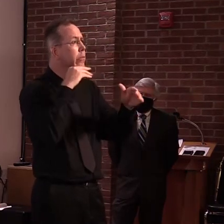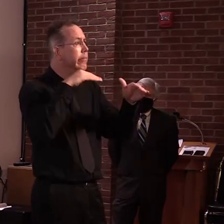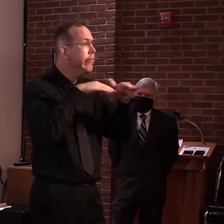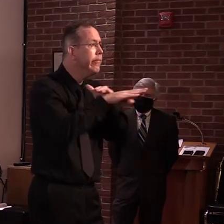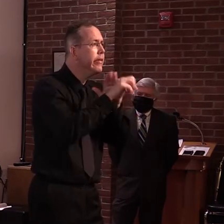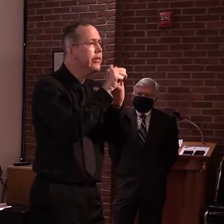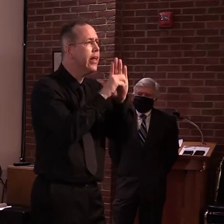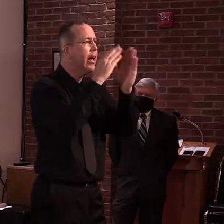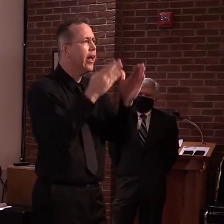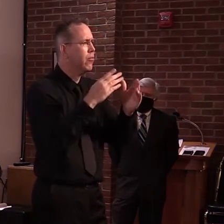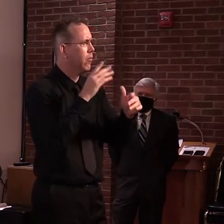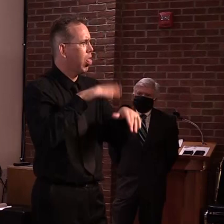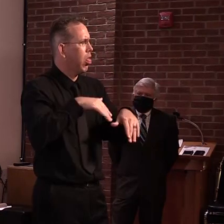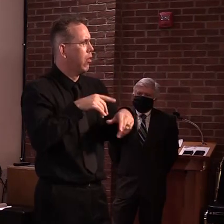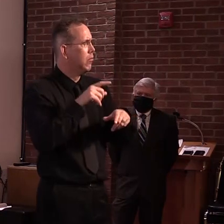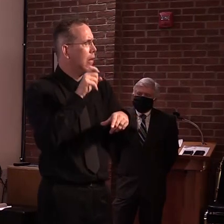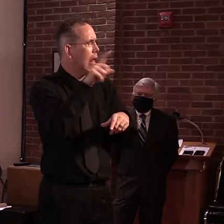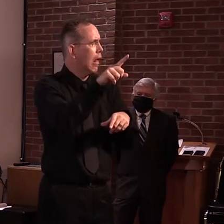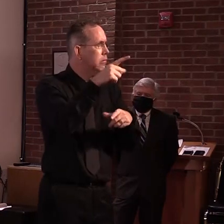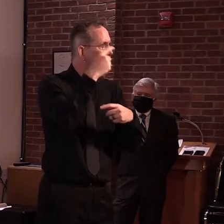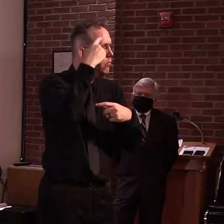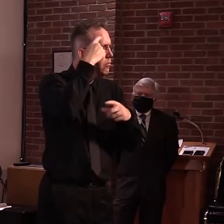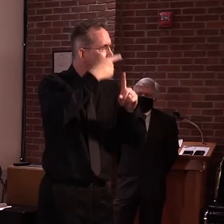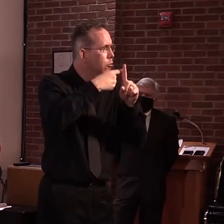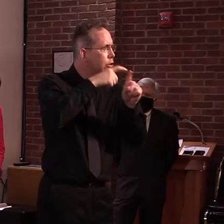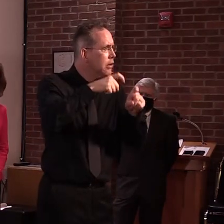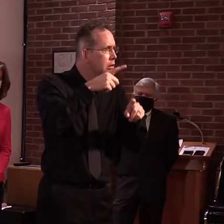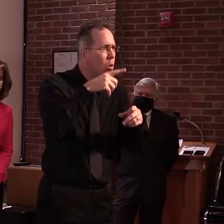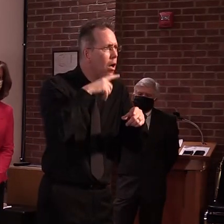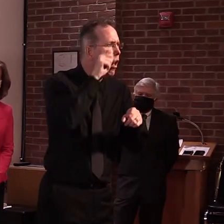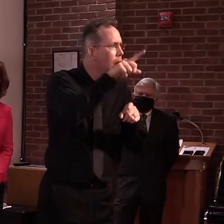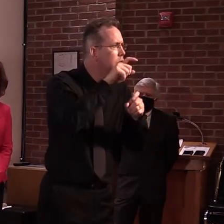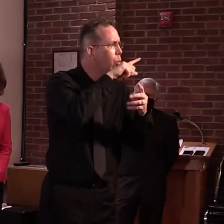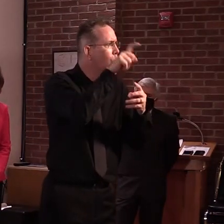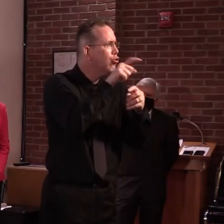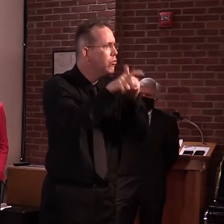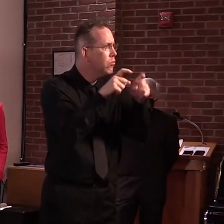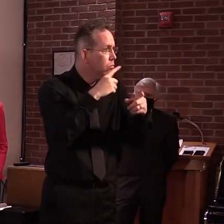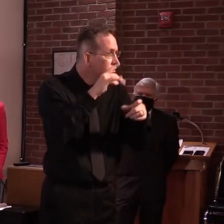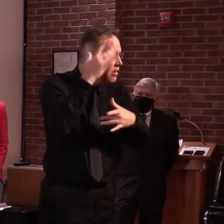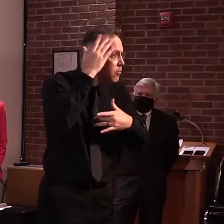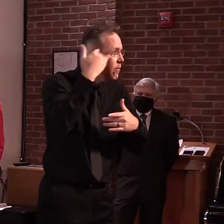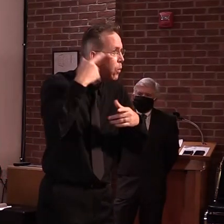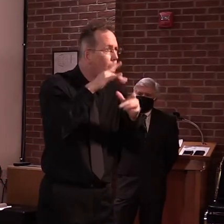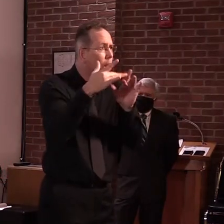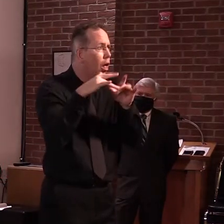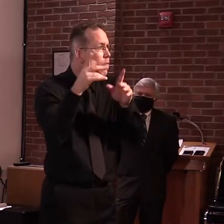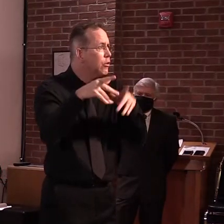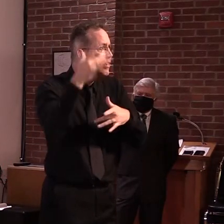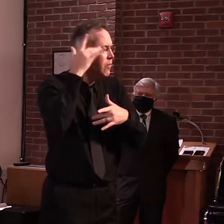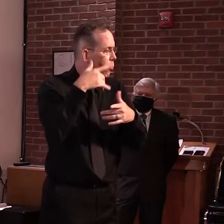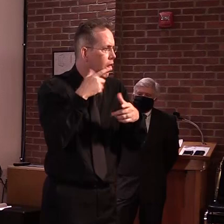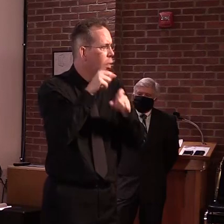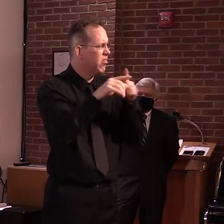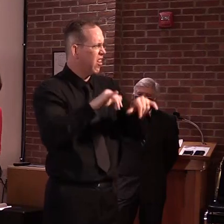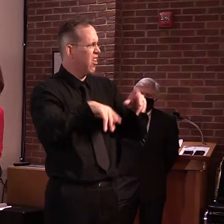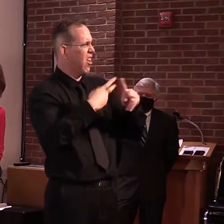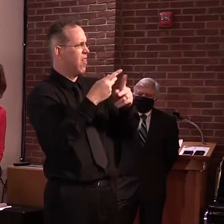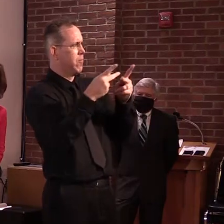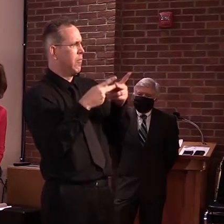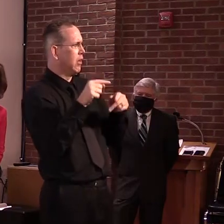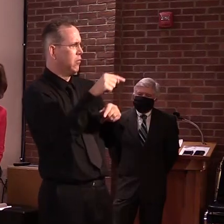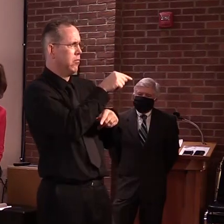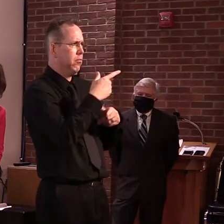from Ferrell Distributing huffing and puffing, unloading a big truck in a small store, made multiple trips into a convenience